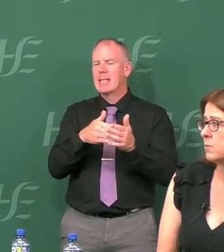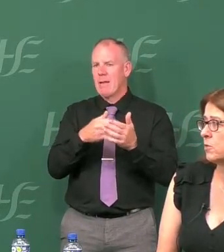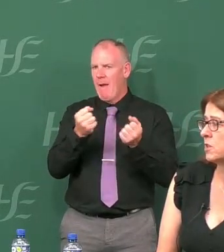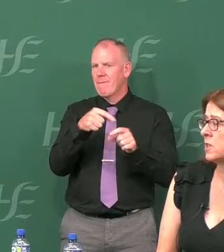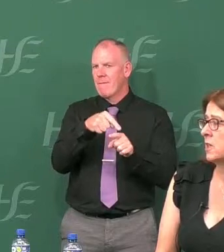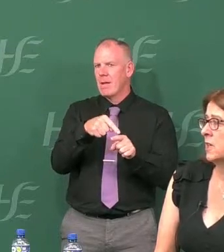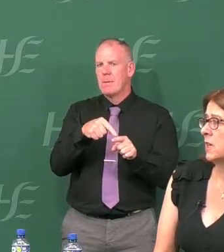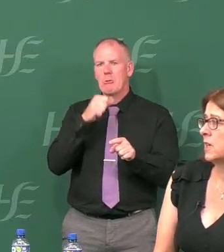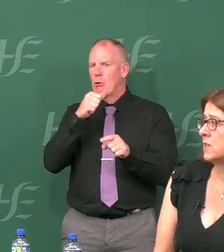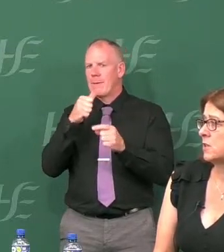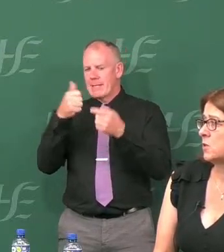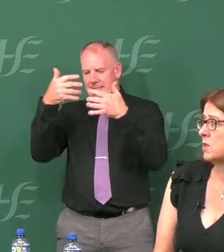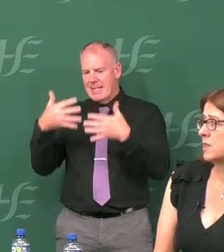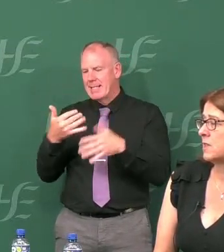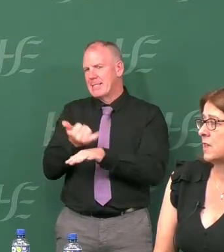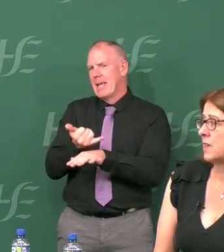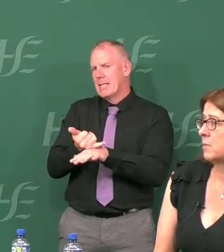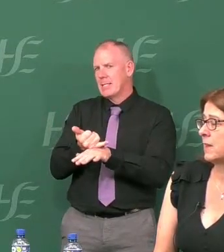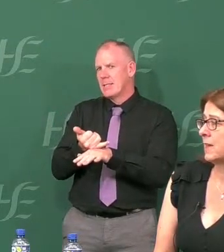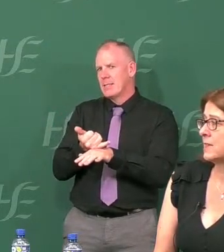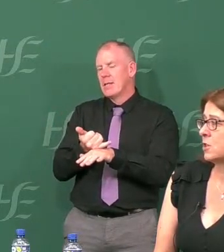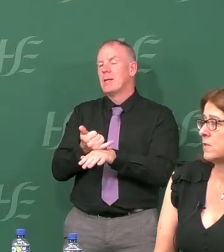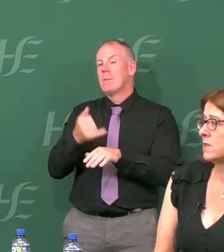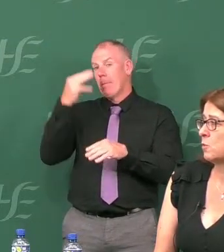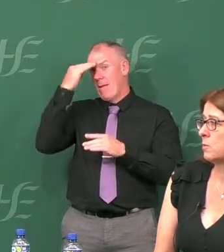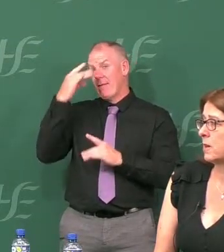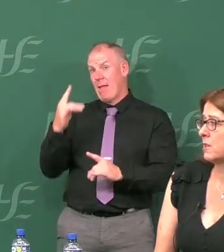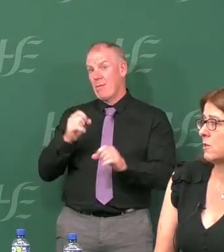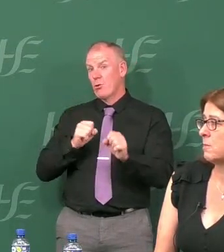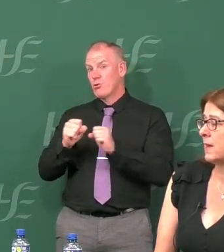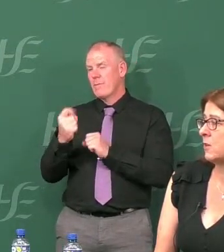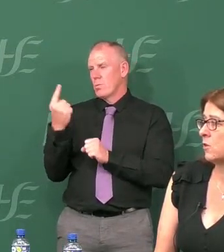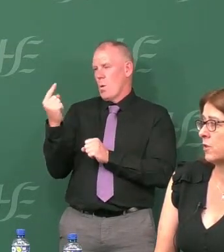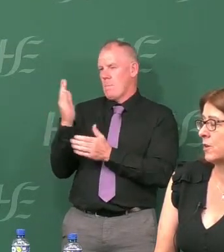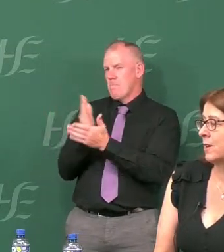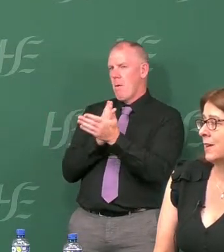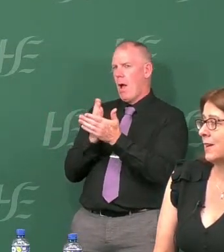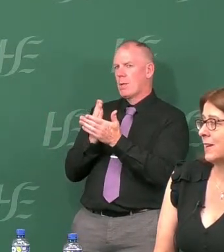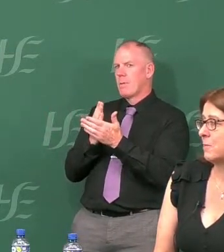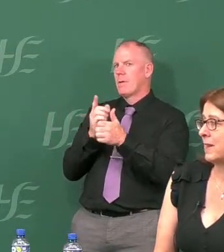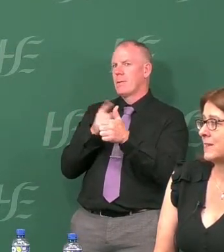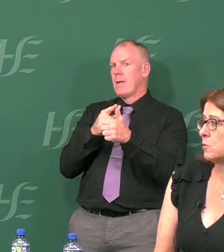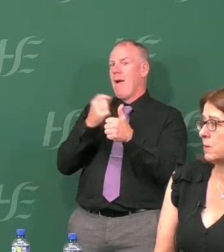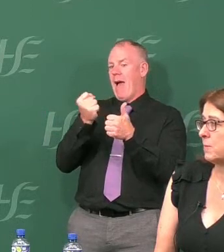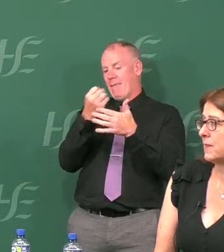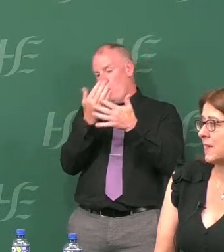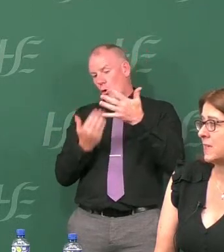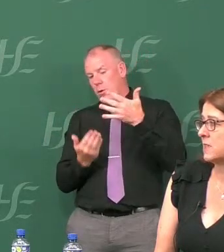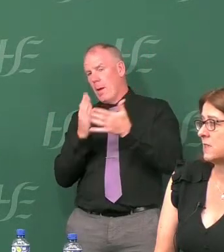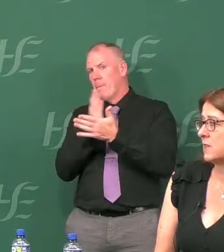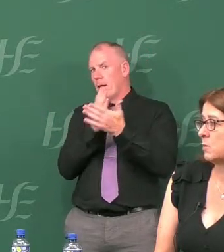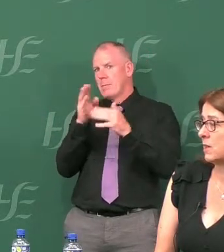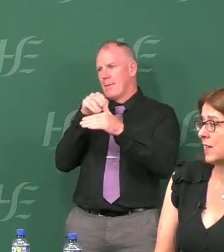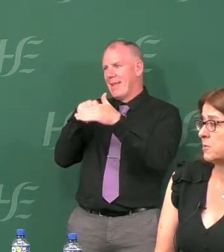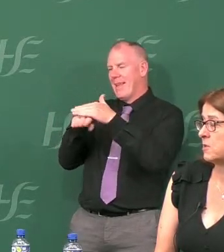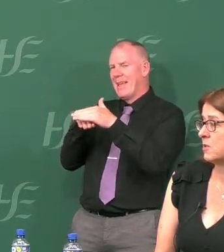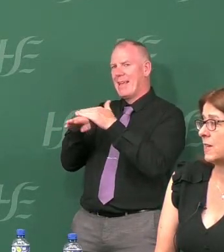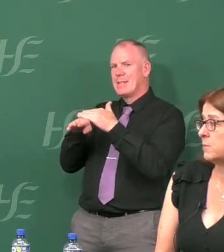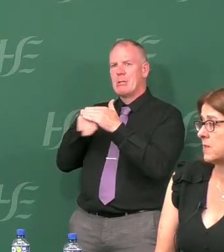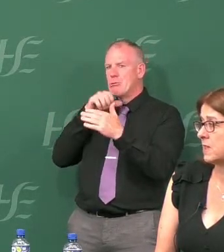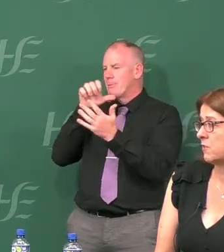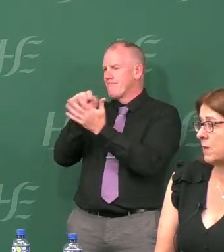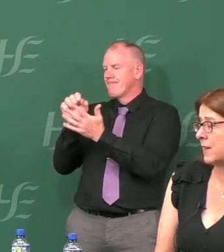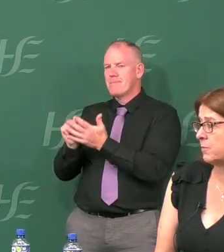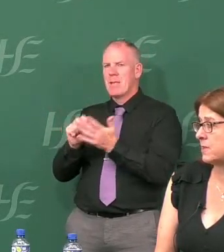but I think it's important to note that the mental health services are one part. There are many other places where people attend that we wouldn't capture.